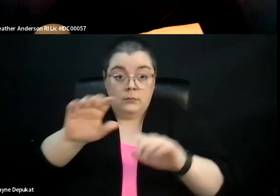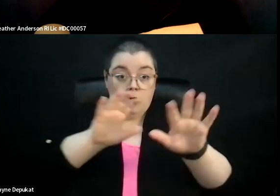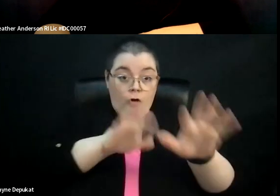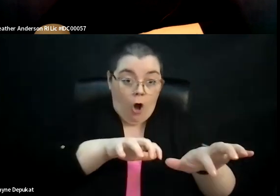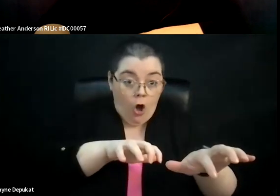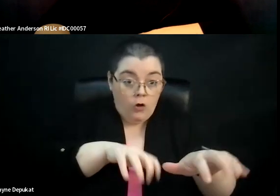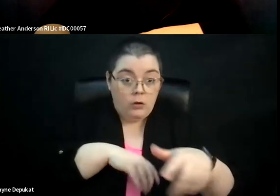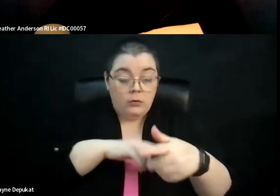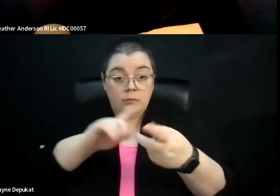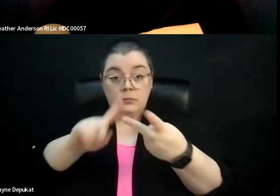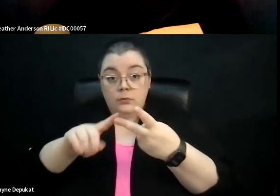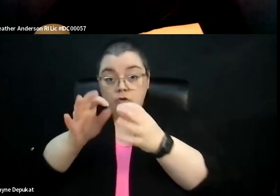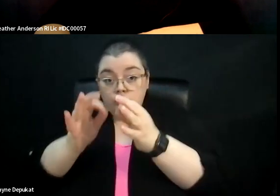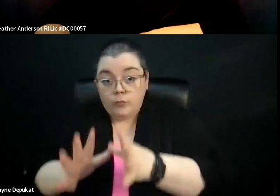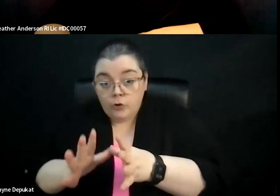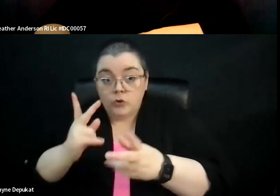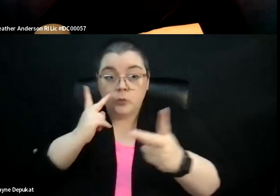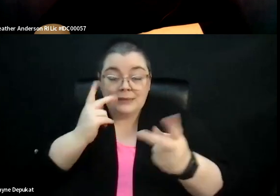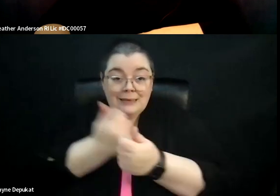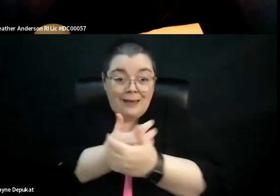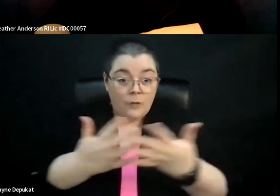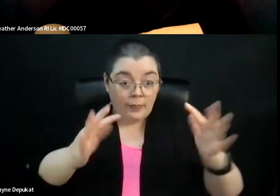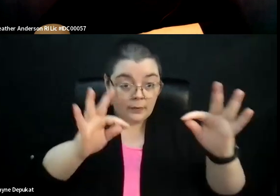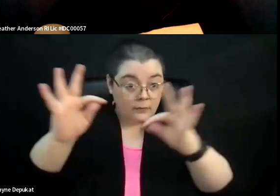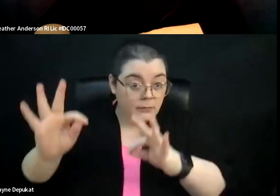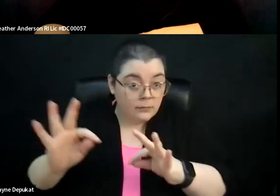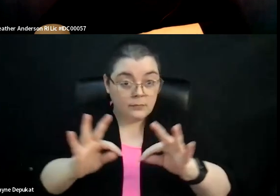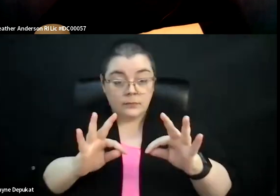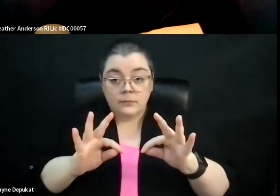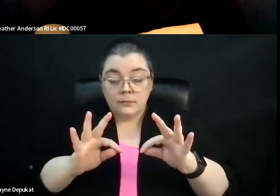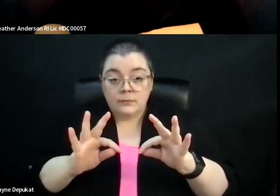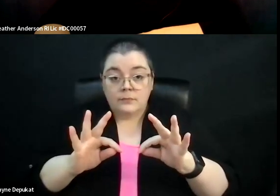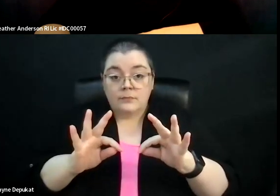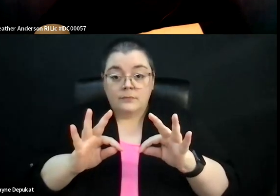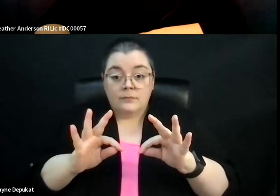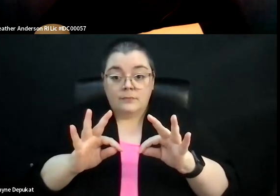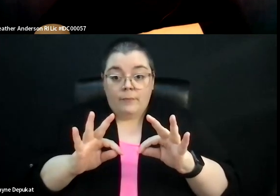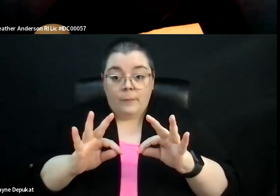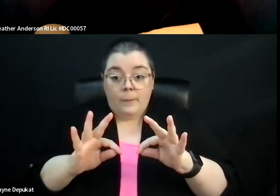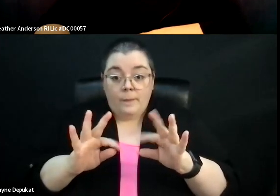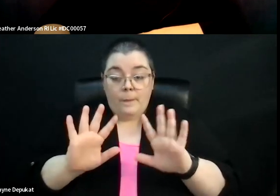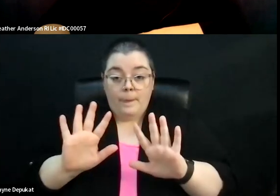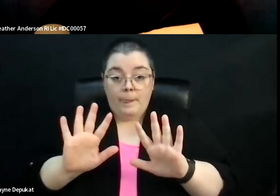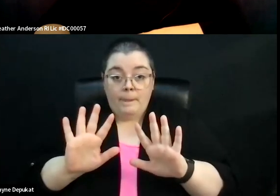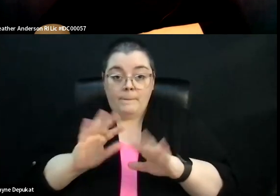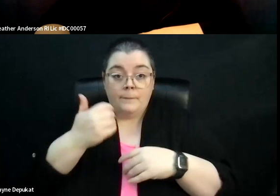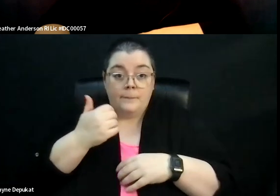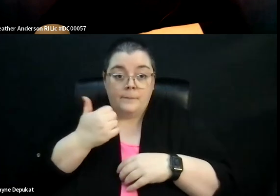right now, does everything work for the committee? Do the CART, the ASL interpreters, the deaf interpreters, visual access, is everything okay and working well